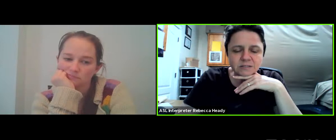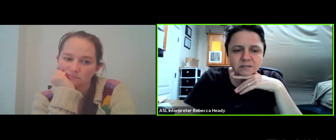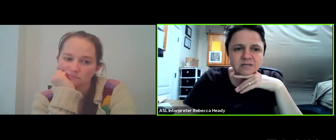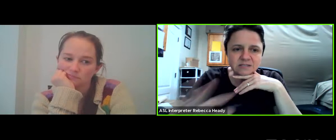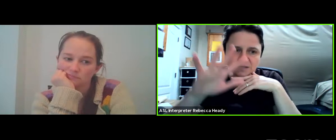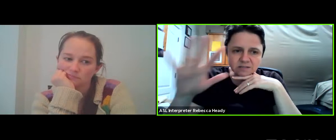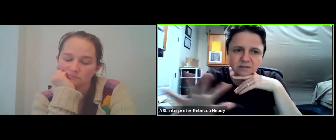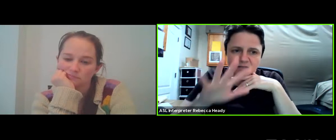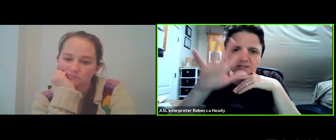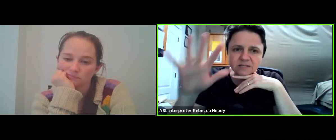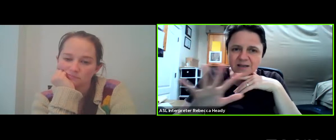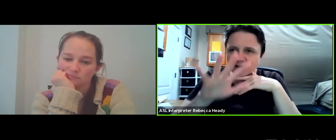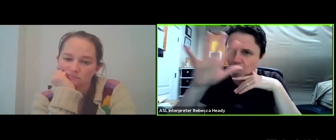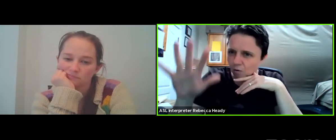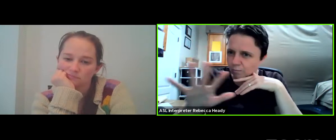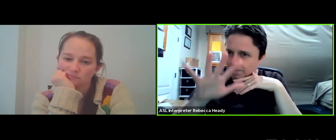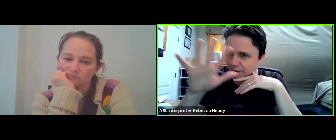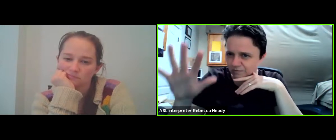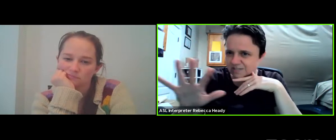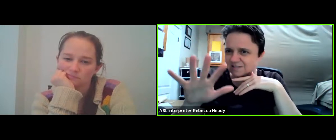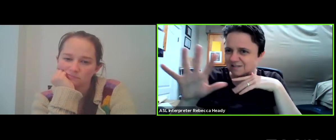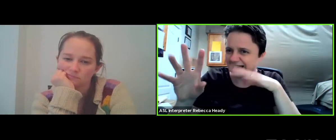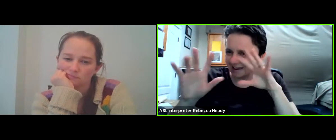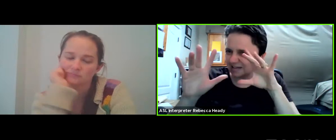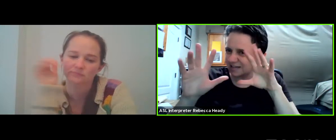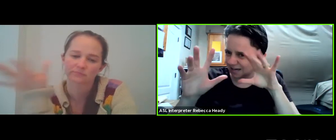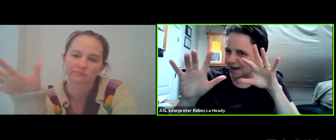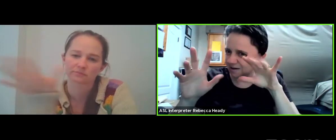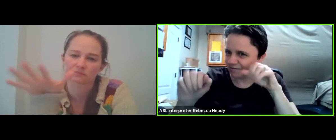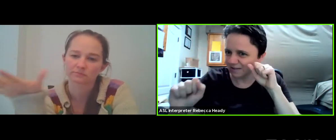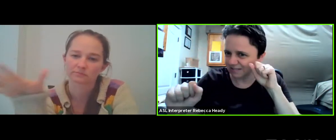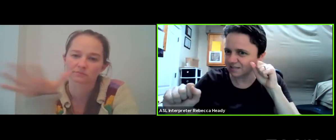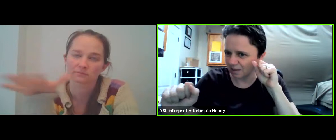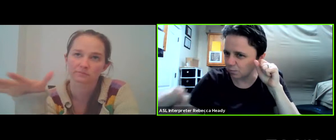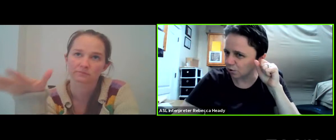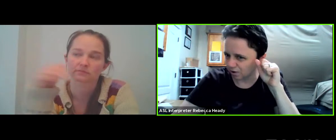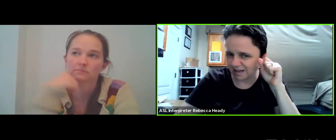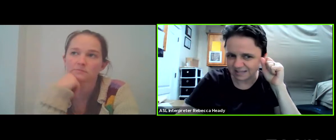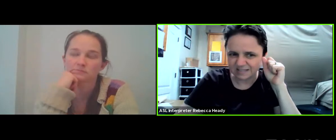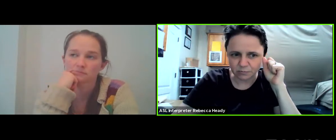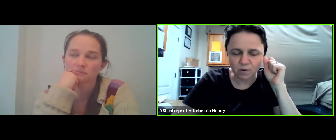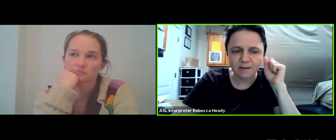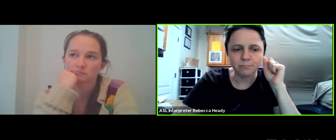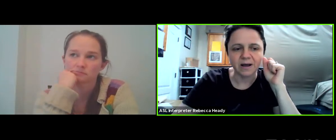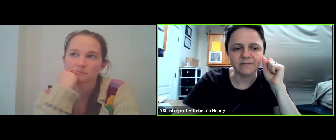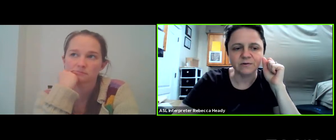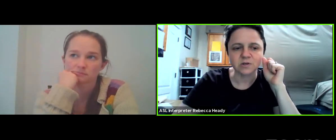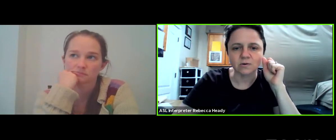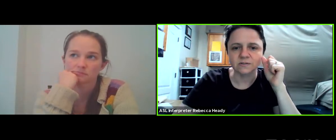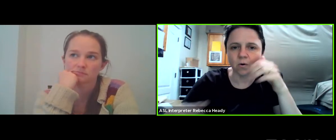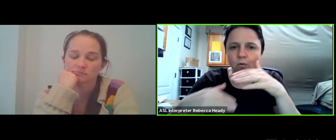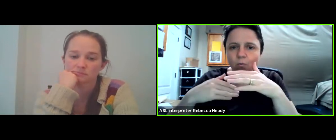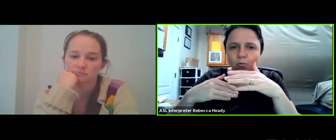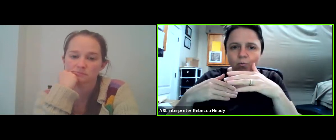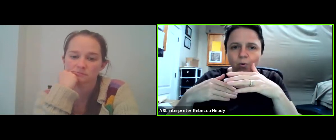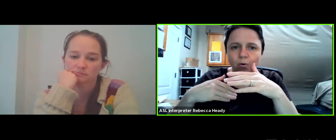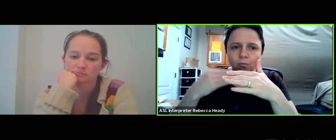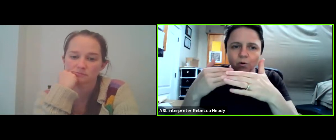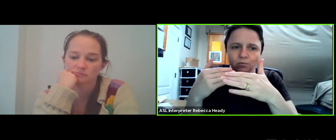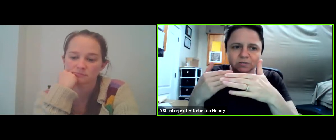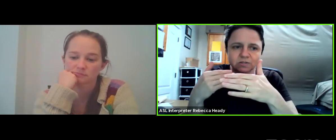But this is like almost, like kind of a similar concept, right? But there's